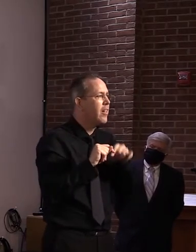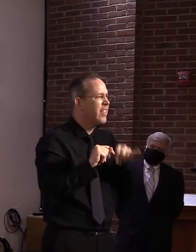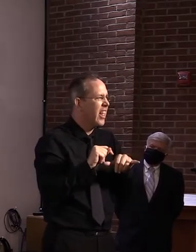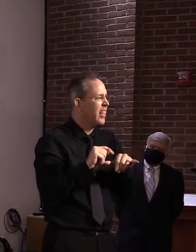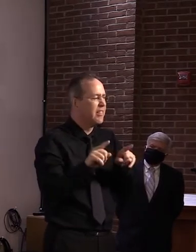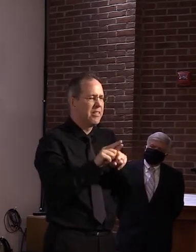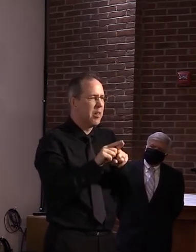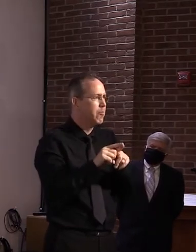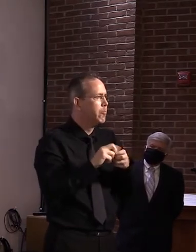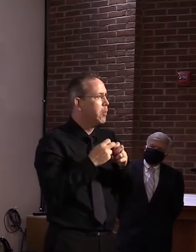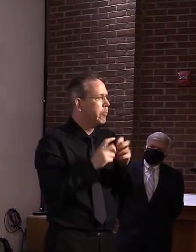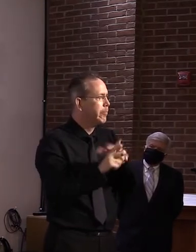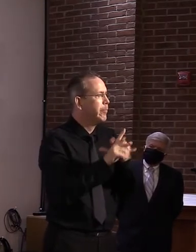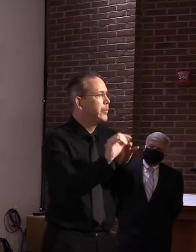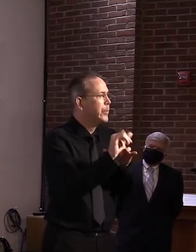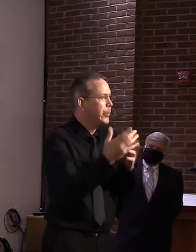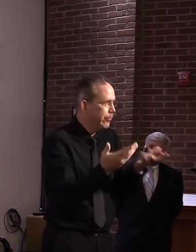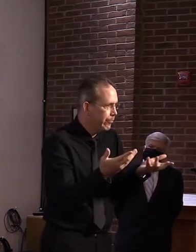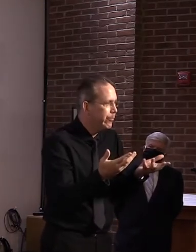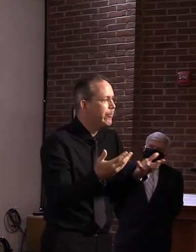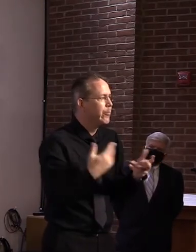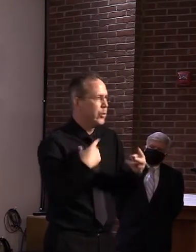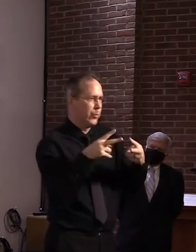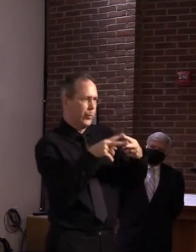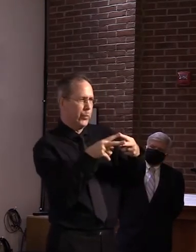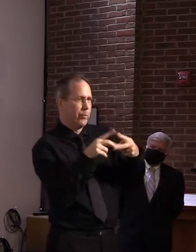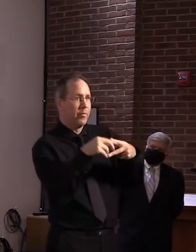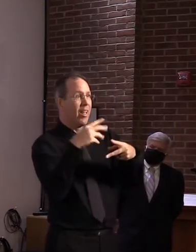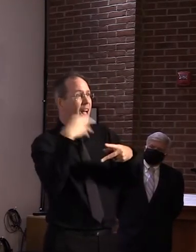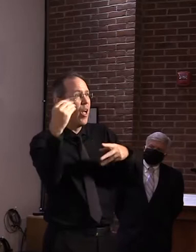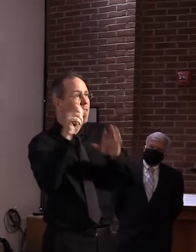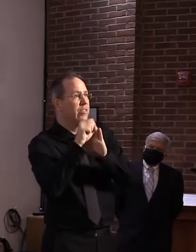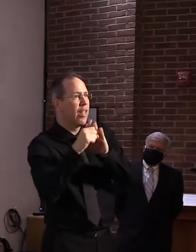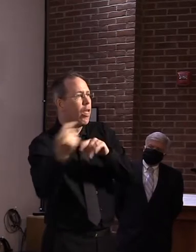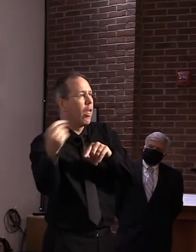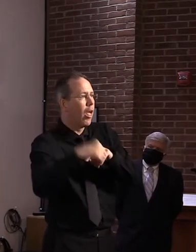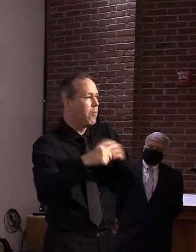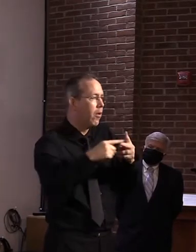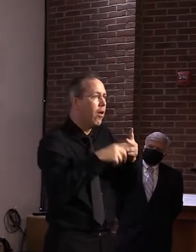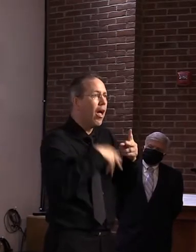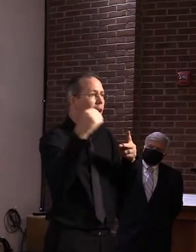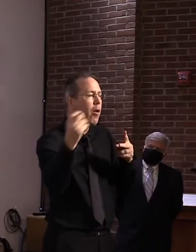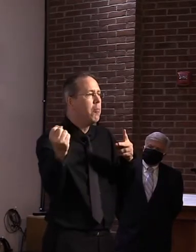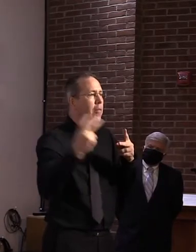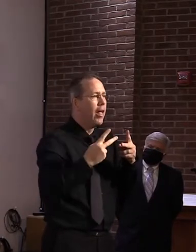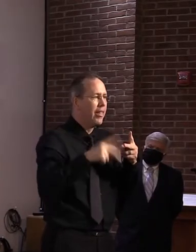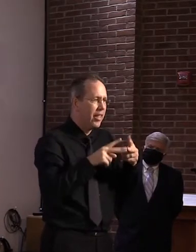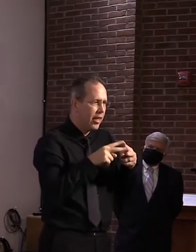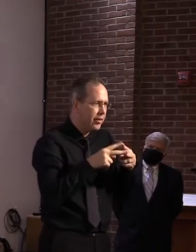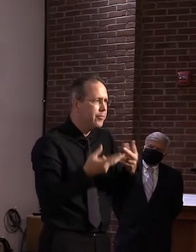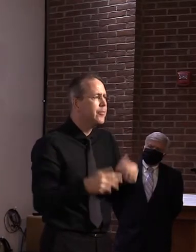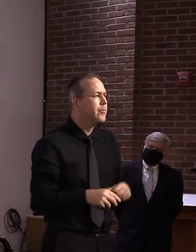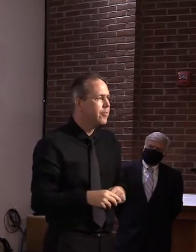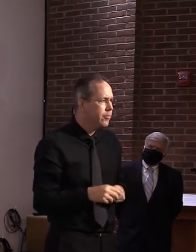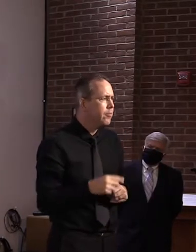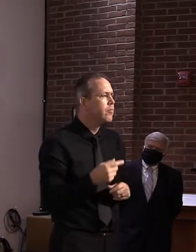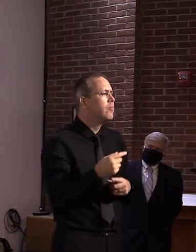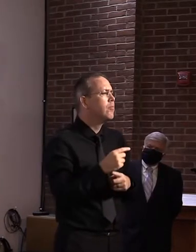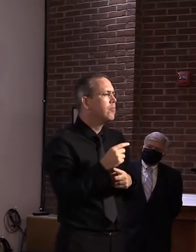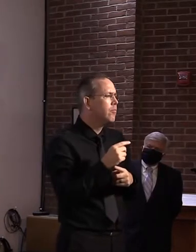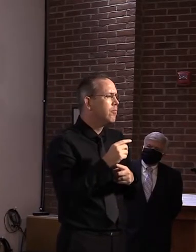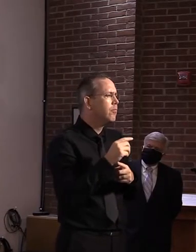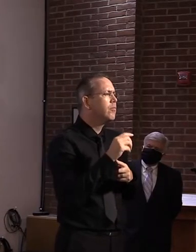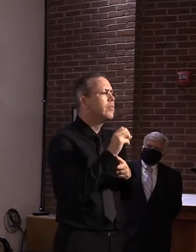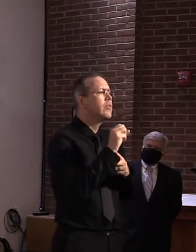know that they exist, they are all offered the opportunity to use the SARA alert system, which is our